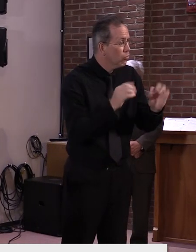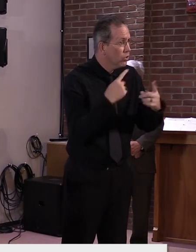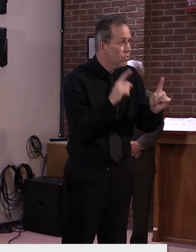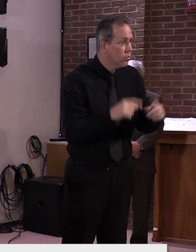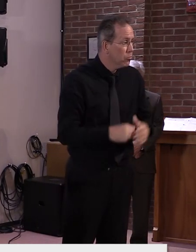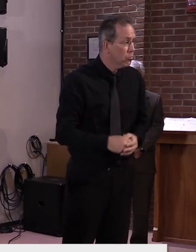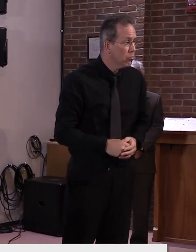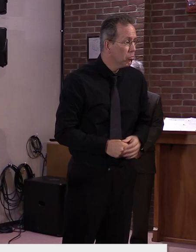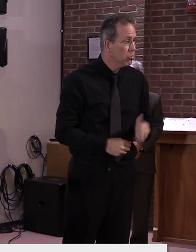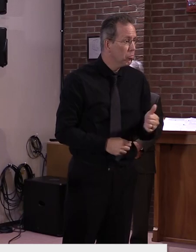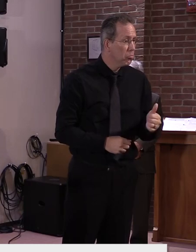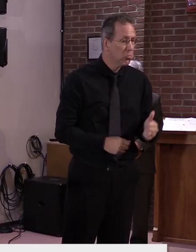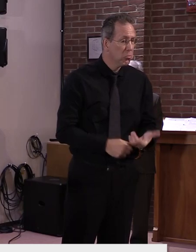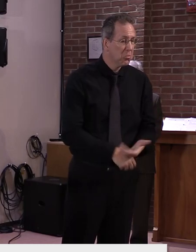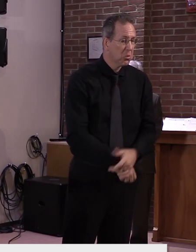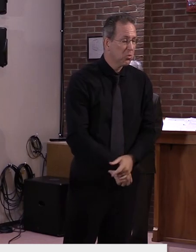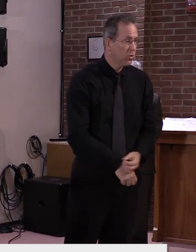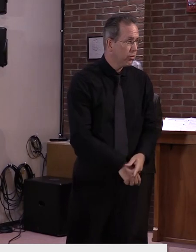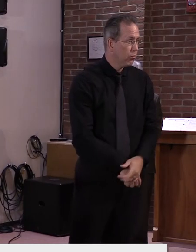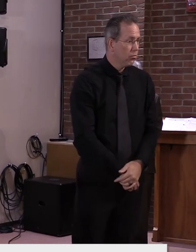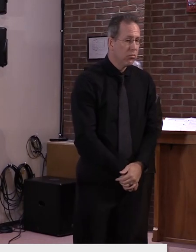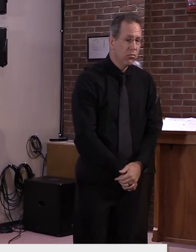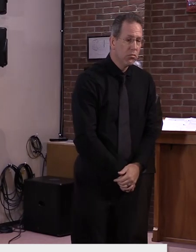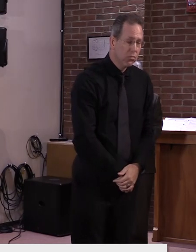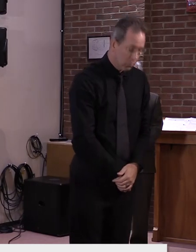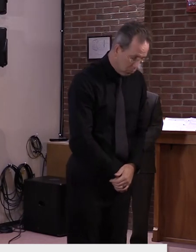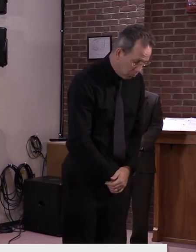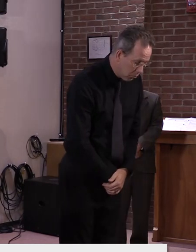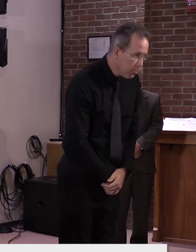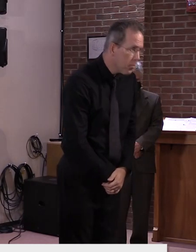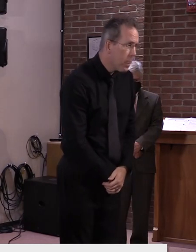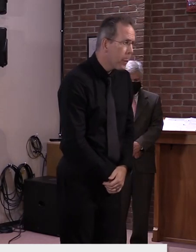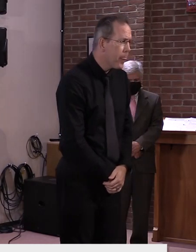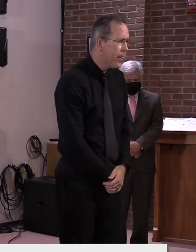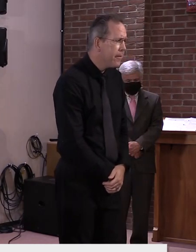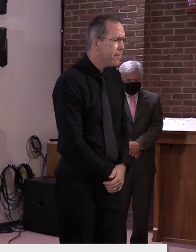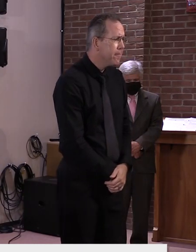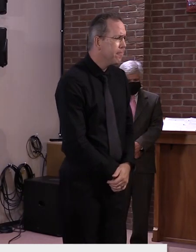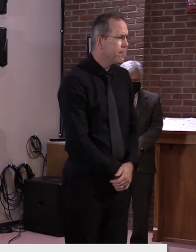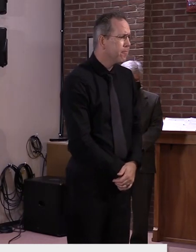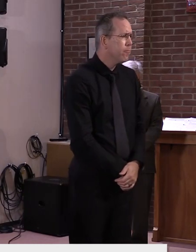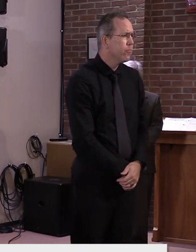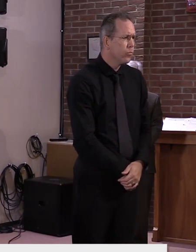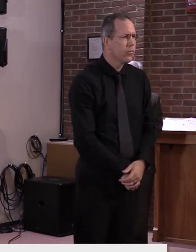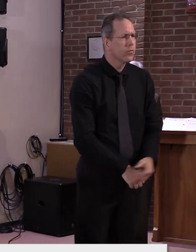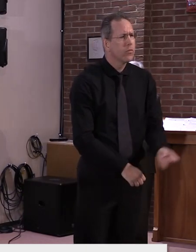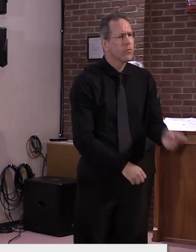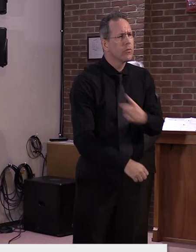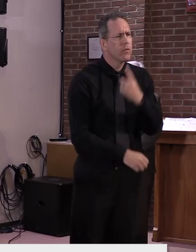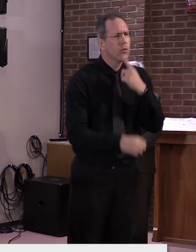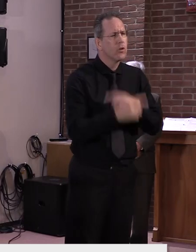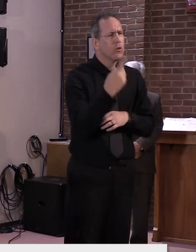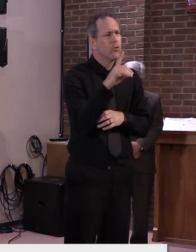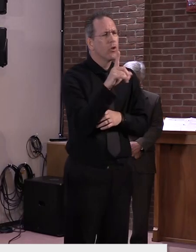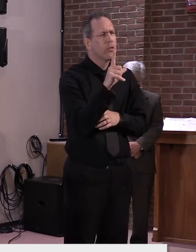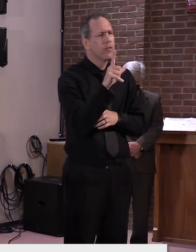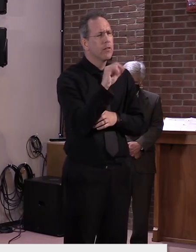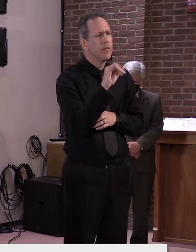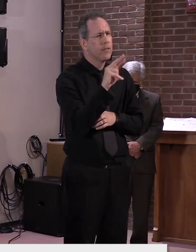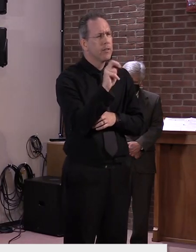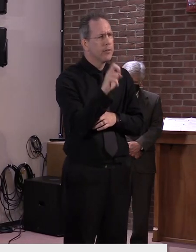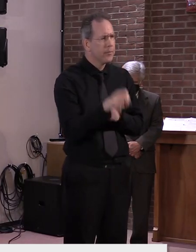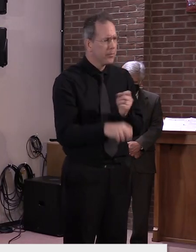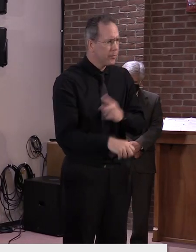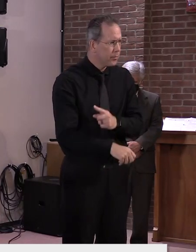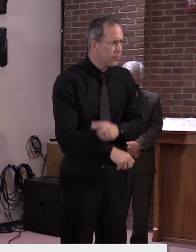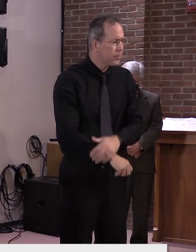Lisa, the Valley Reporter. Hello, this question is for Dr. Levine. I understand that the CDC has just approved the use of